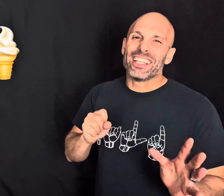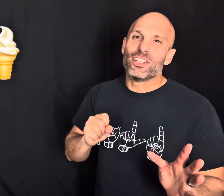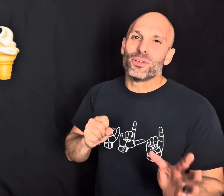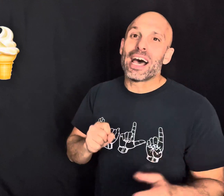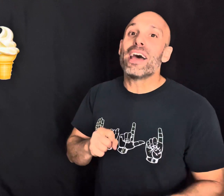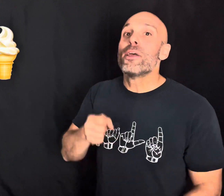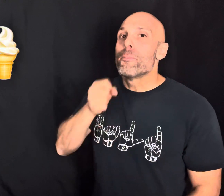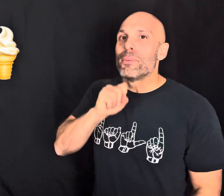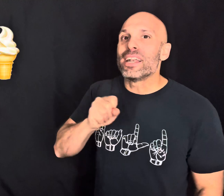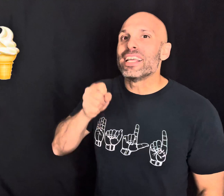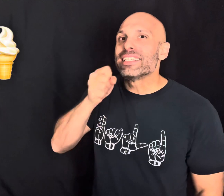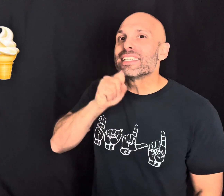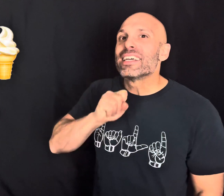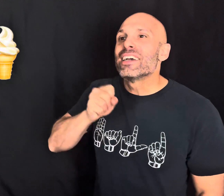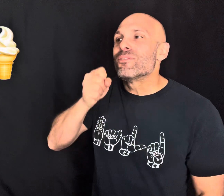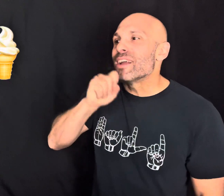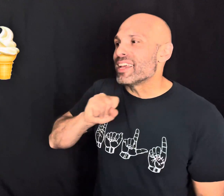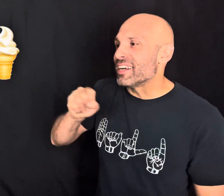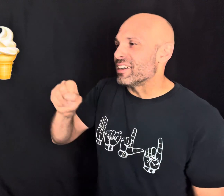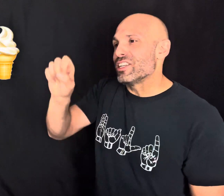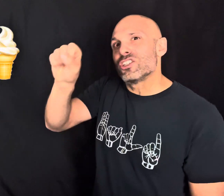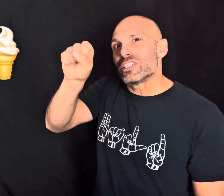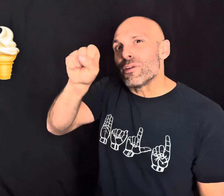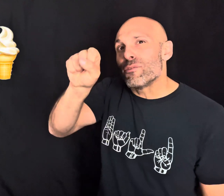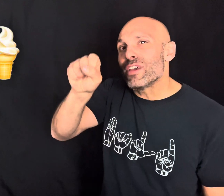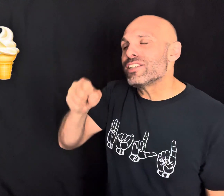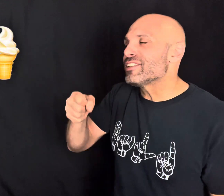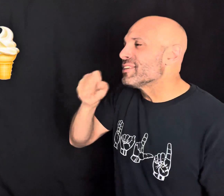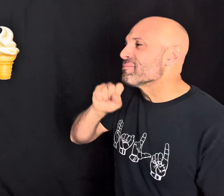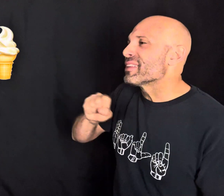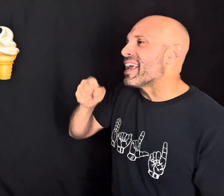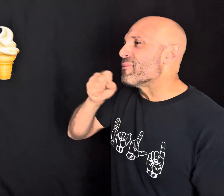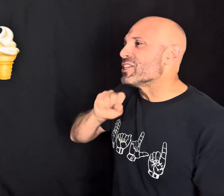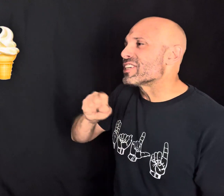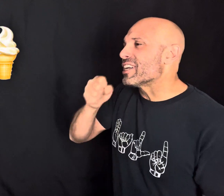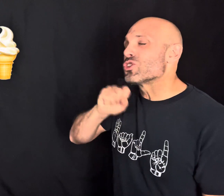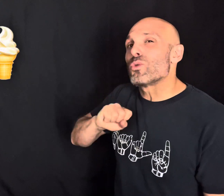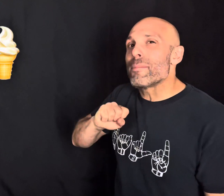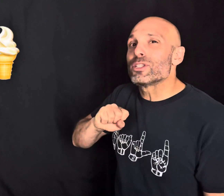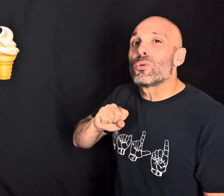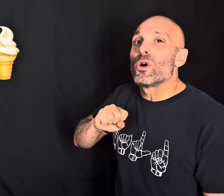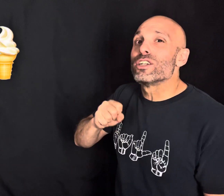do that, but it is right here. It is just a fist, and we just kind of swipe it towards the